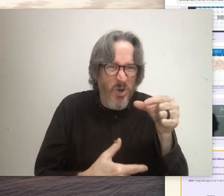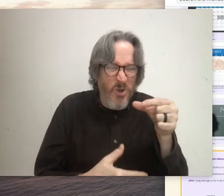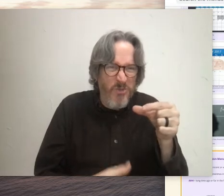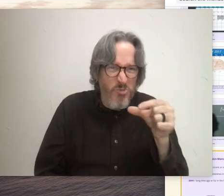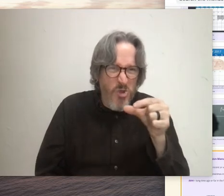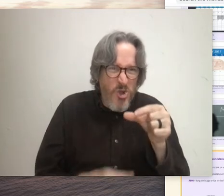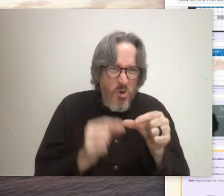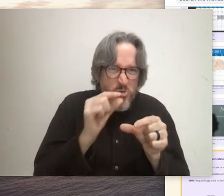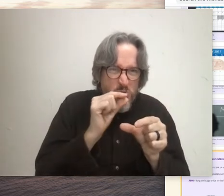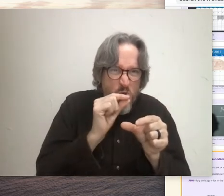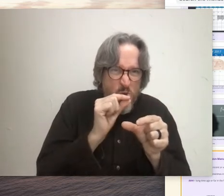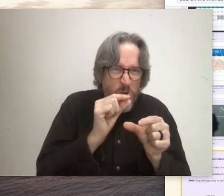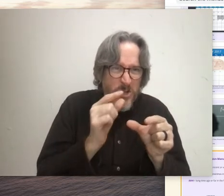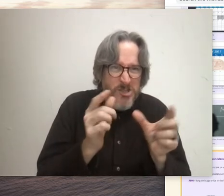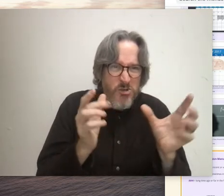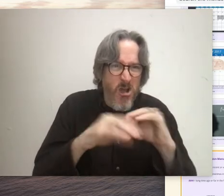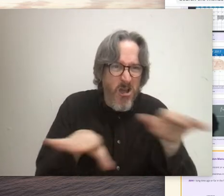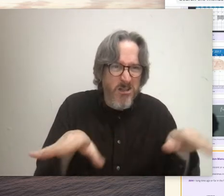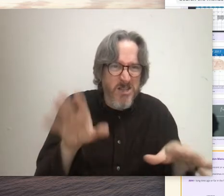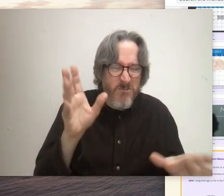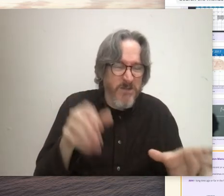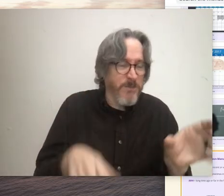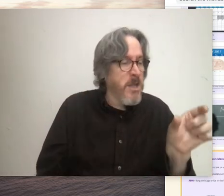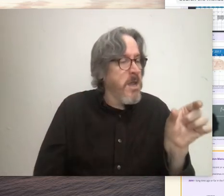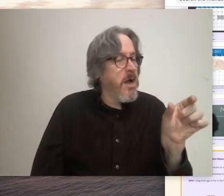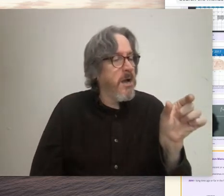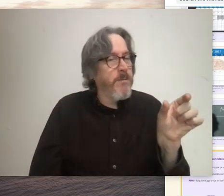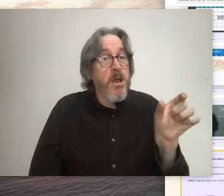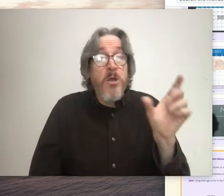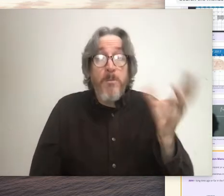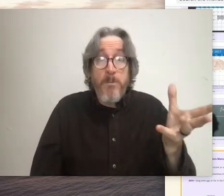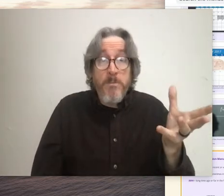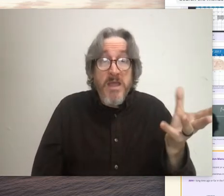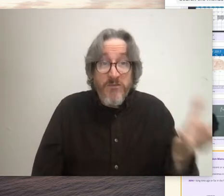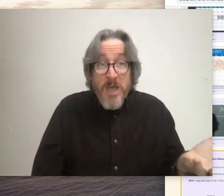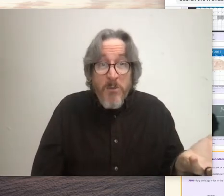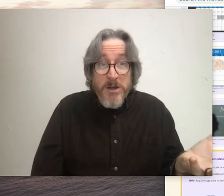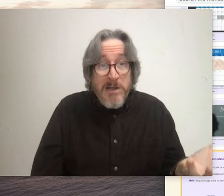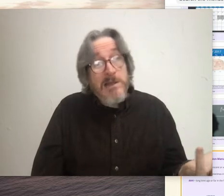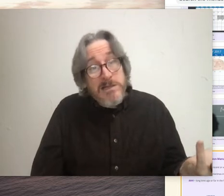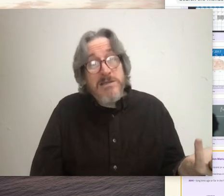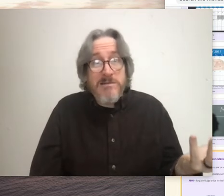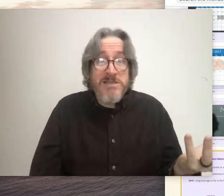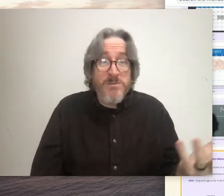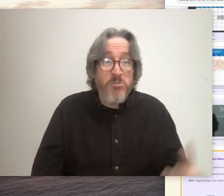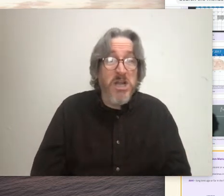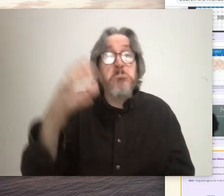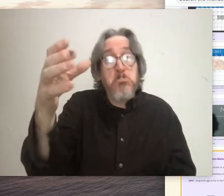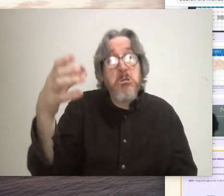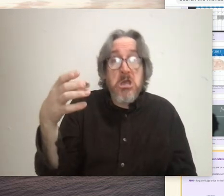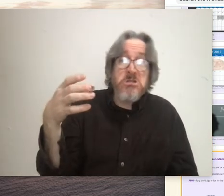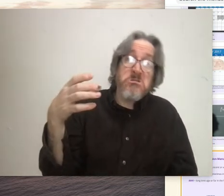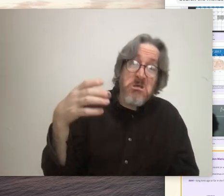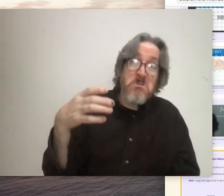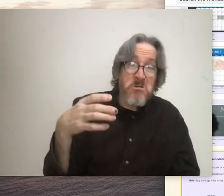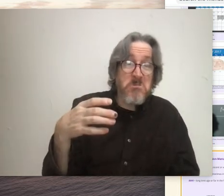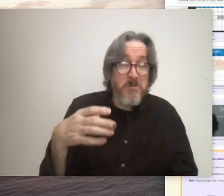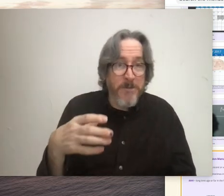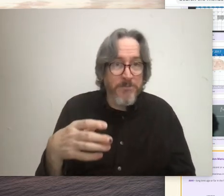not enough. Okay, straw, all done, whatever. If you get one, you're like, oh, that's a reasonable price. Yeah,